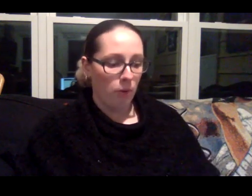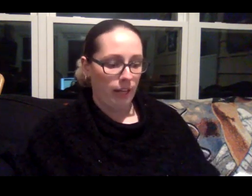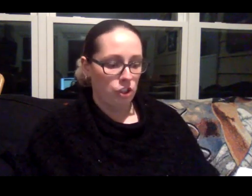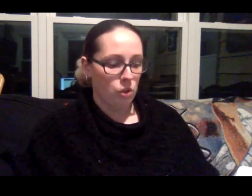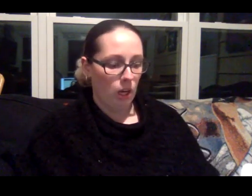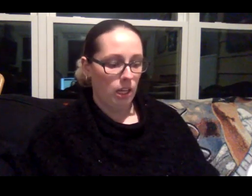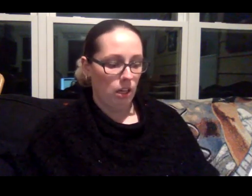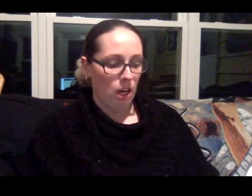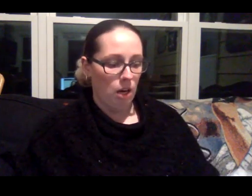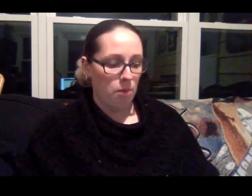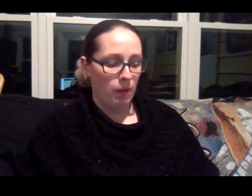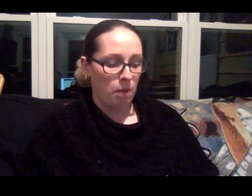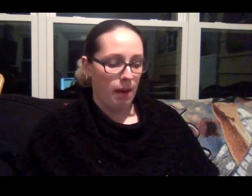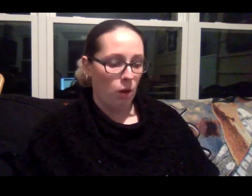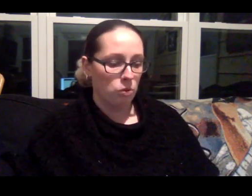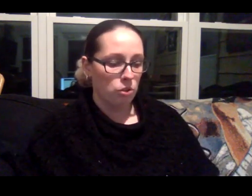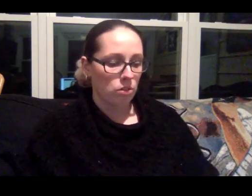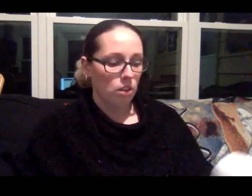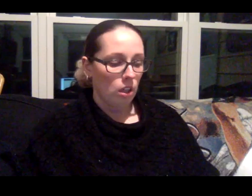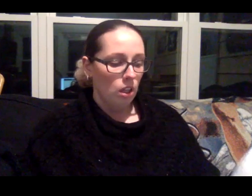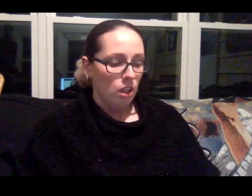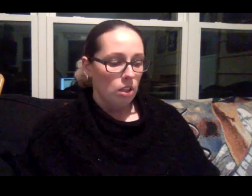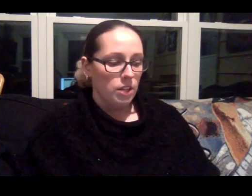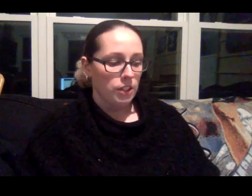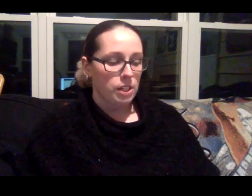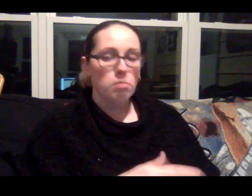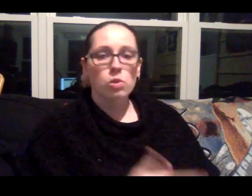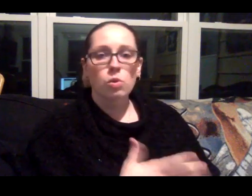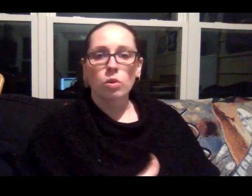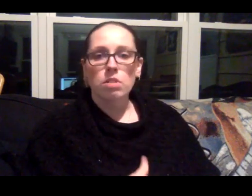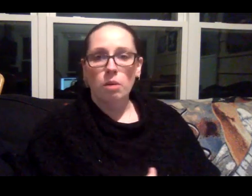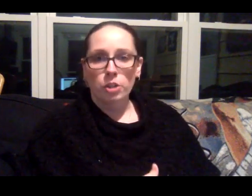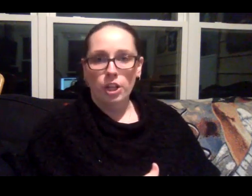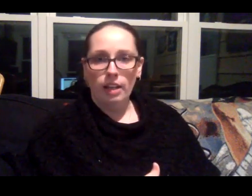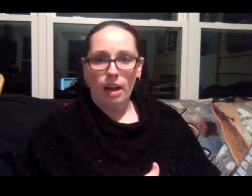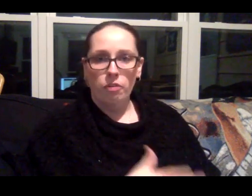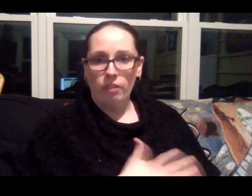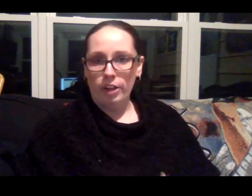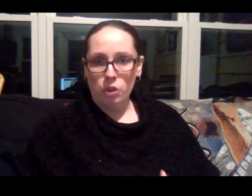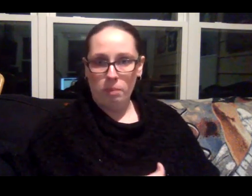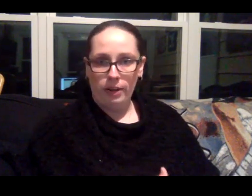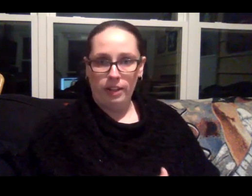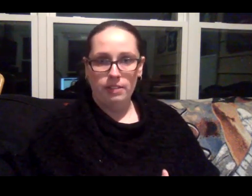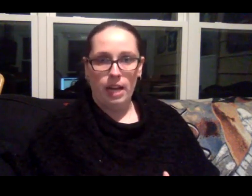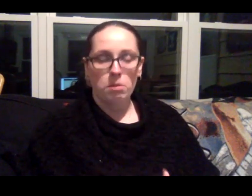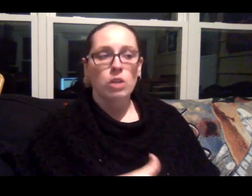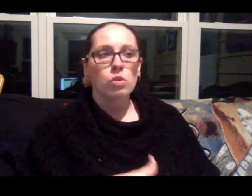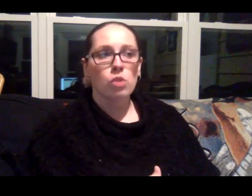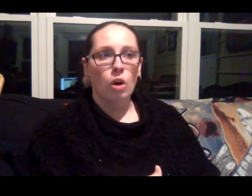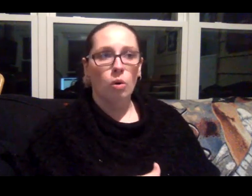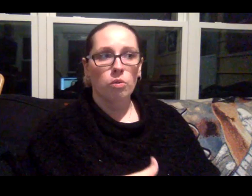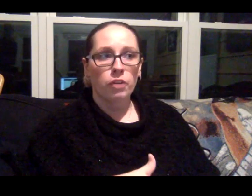outbreak, just talking, um, about, there are some schools that were shut down for a very short period of time.